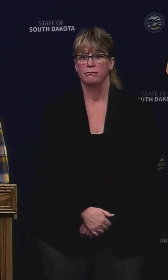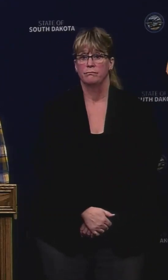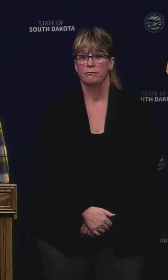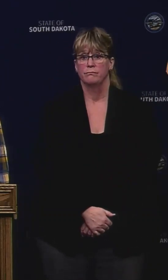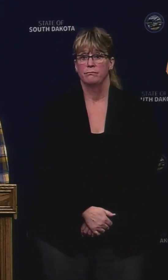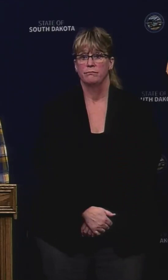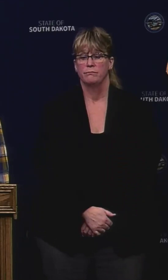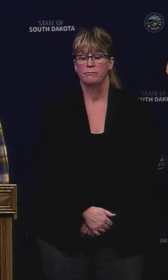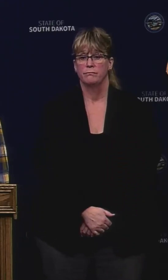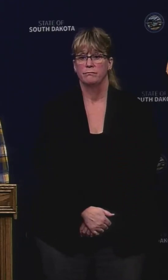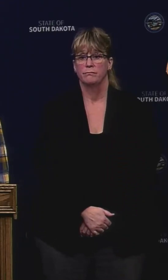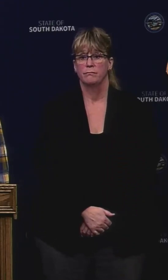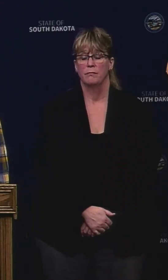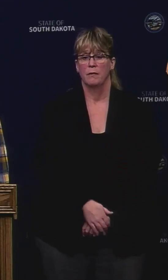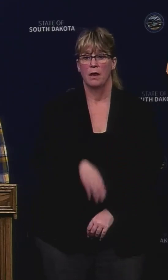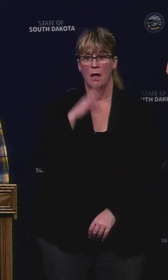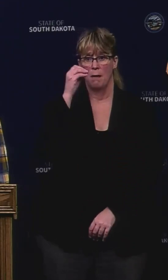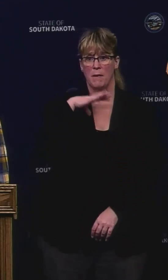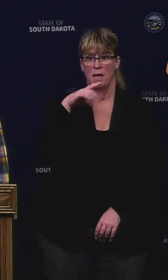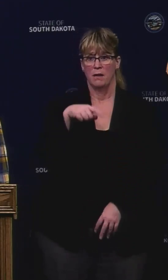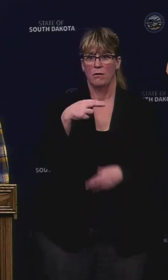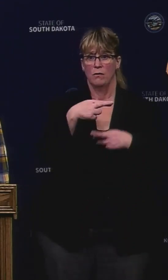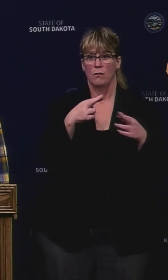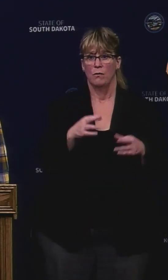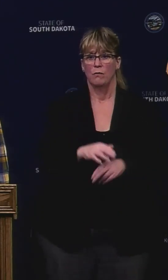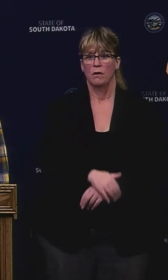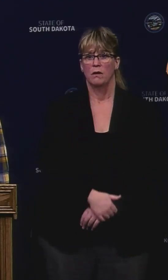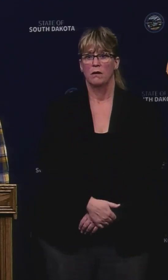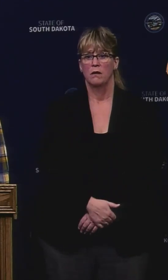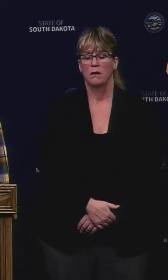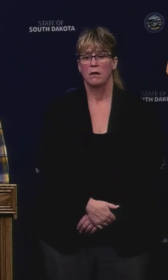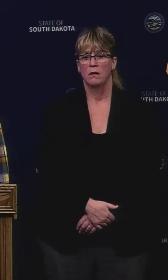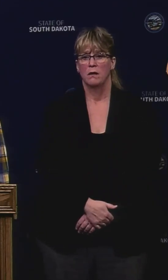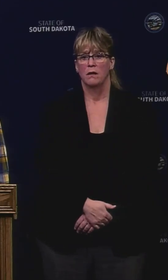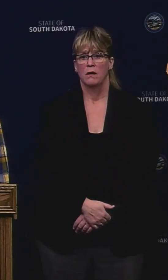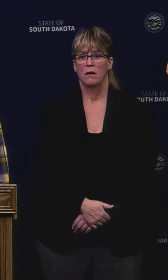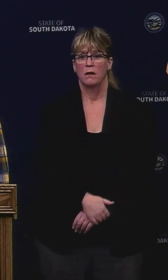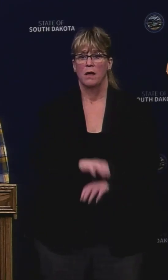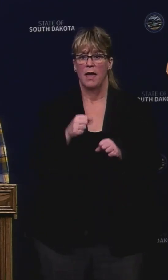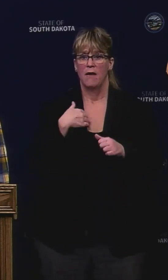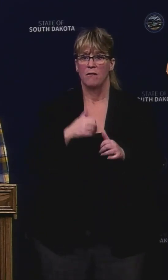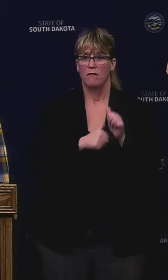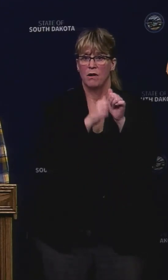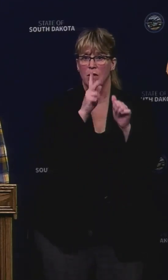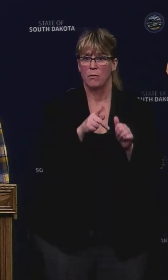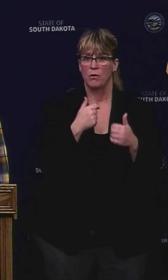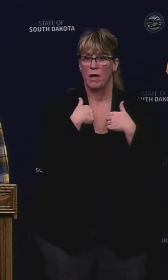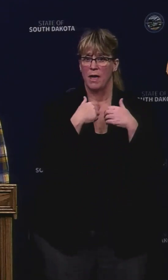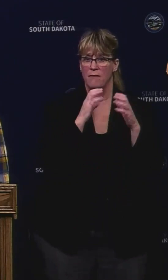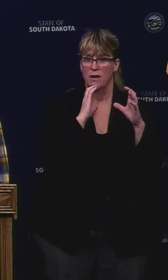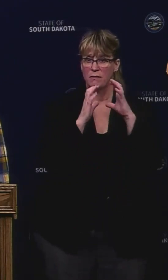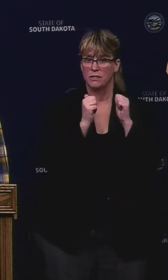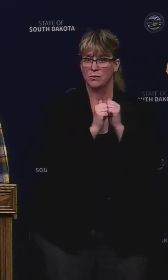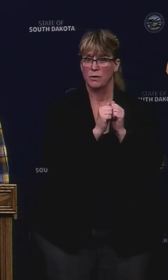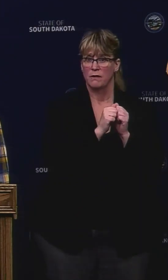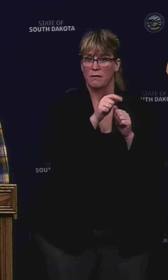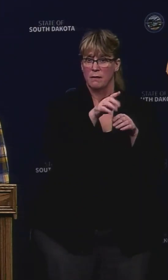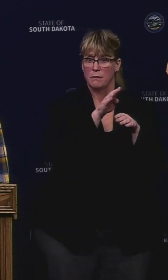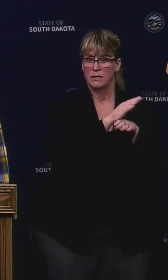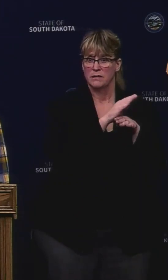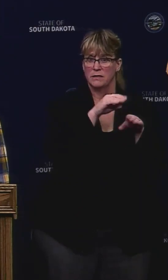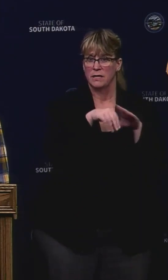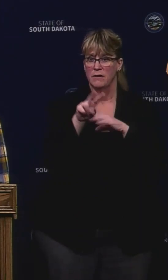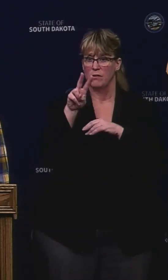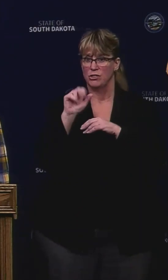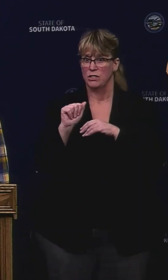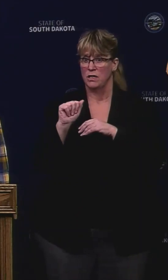Thank you. Governor Patrick Callahan, South Dakota Broadcasters. Follow up to that, have you had any further conversations with Smithfield and the Virginia